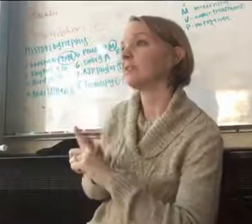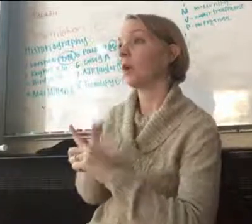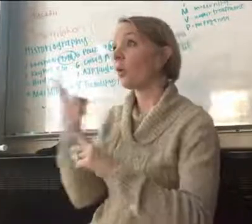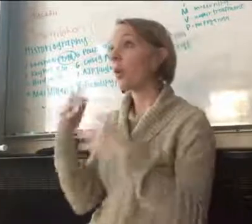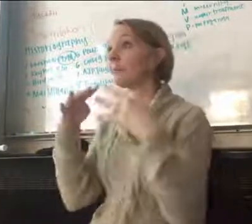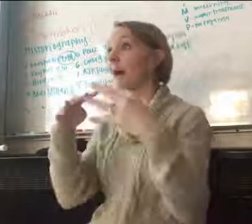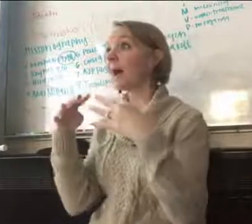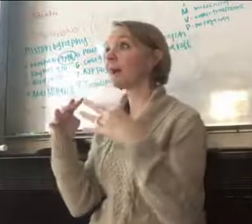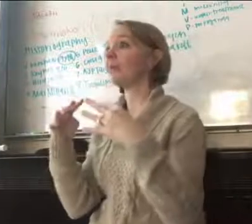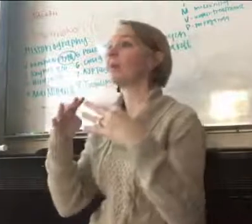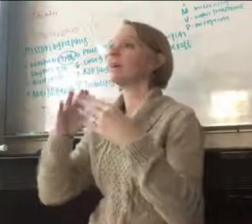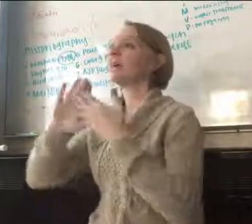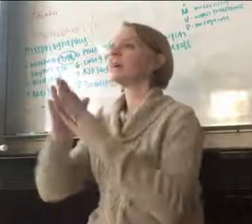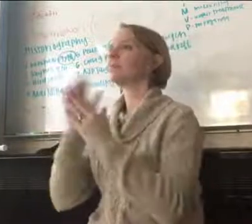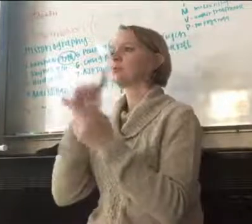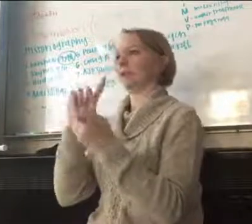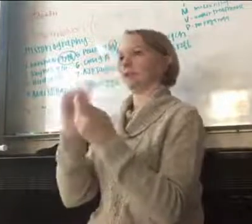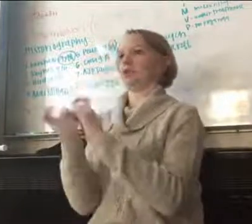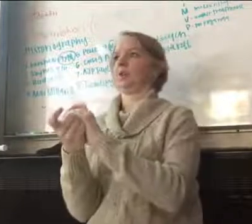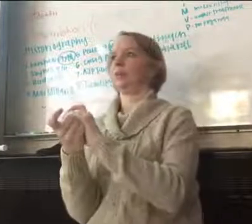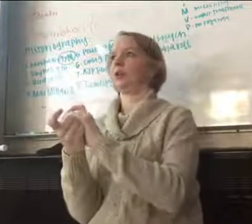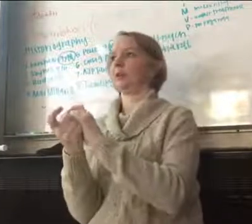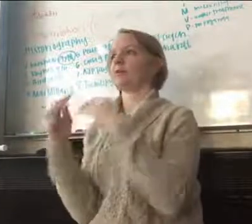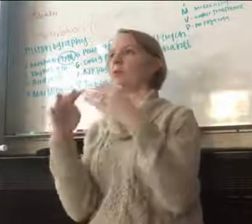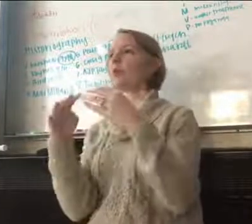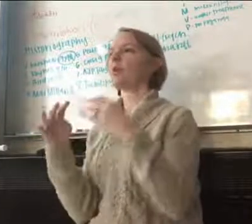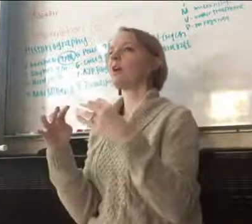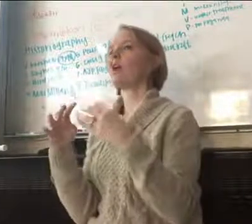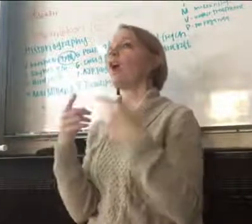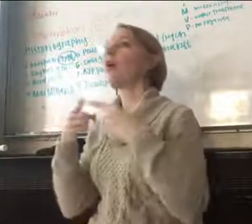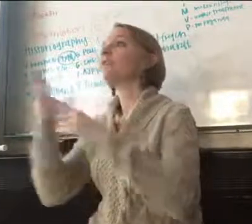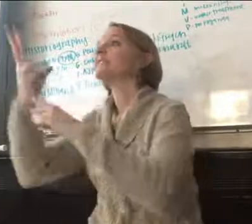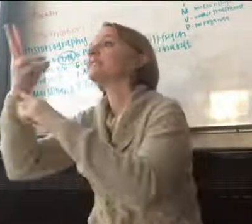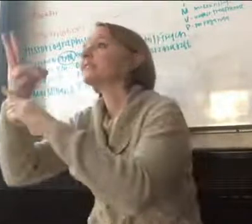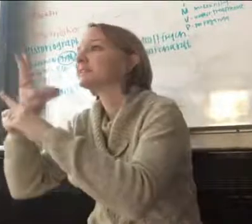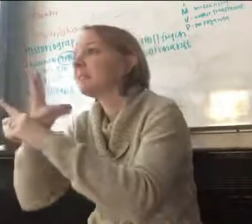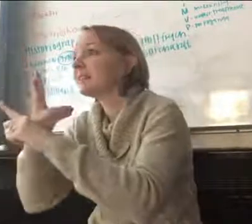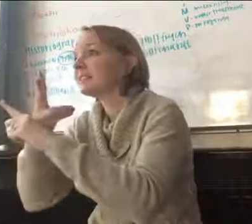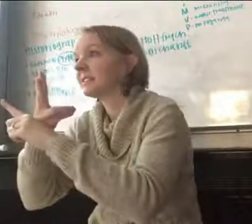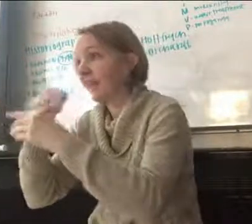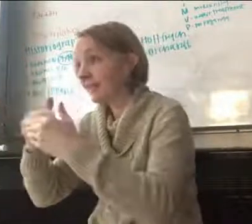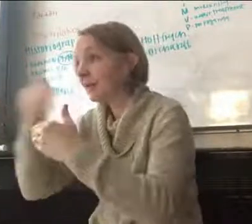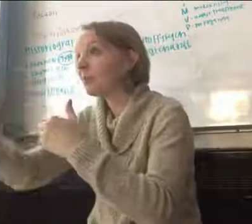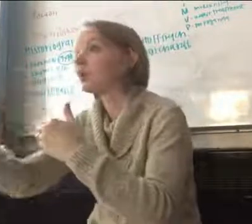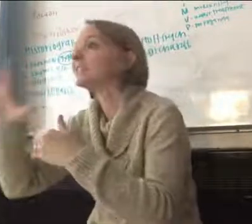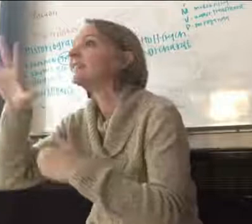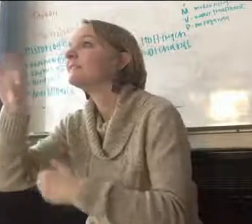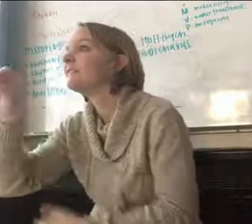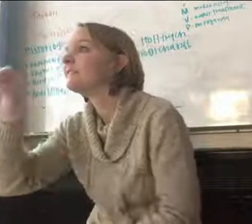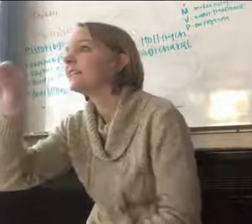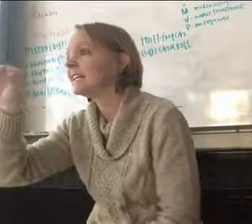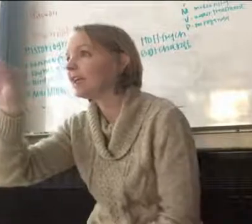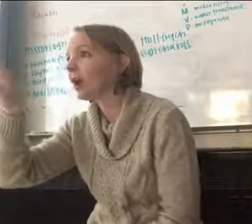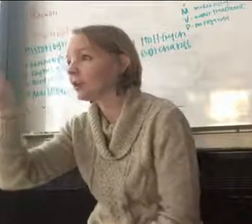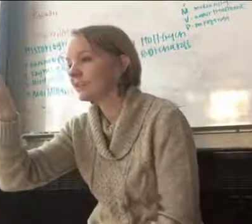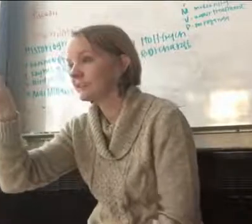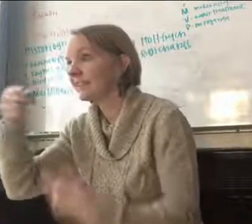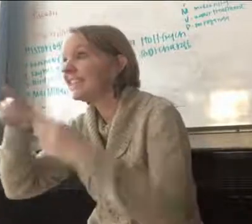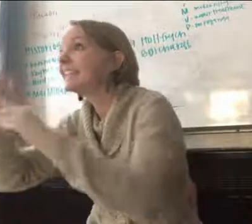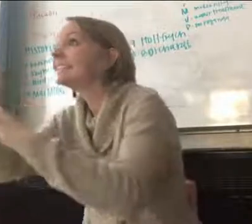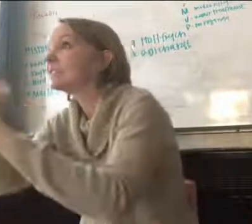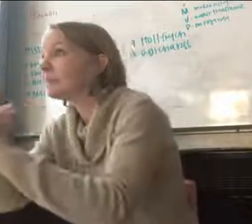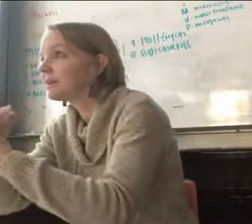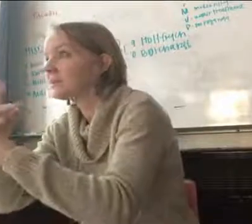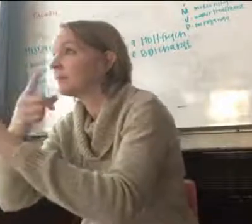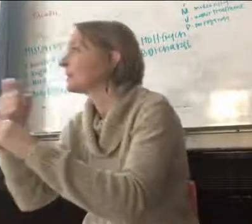that becomes one of the turning points of the war, where over 6 months they progressed 50 yards into enemy territory, because you don't